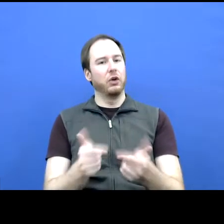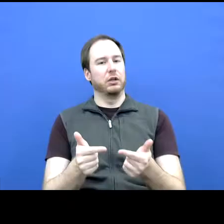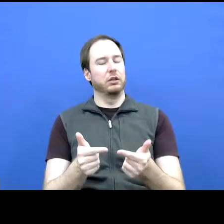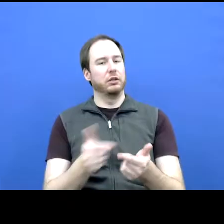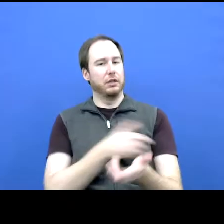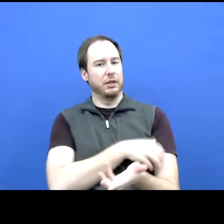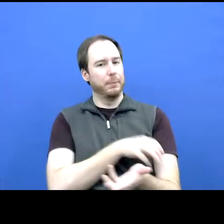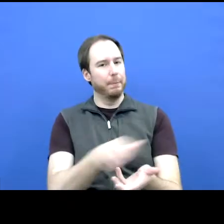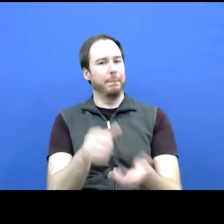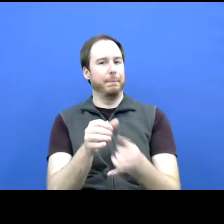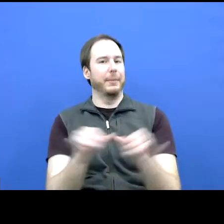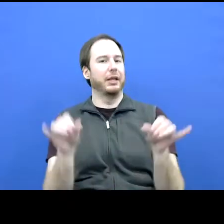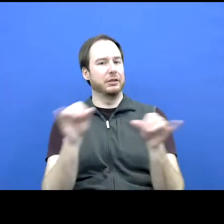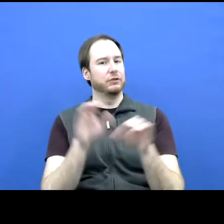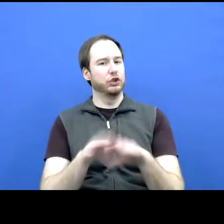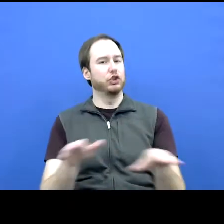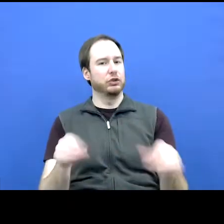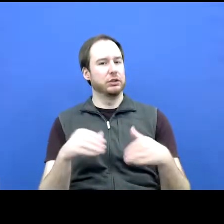youth.